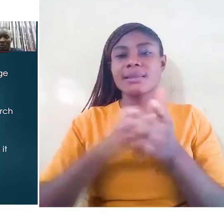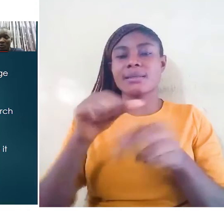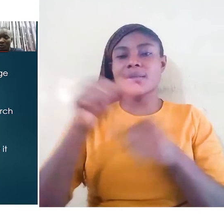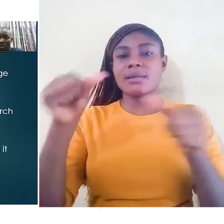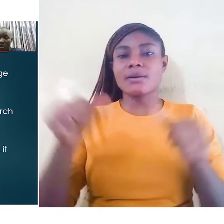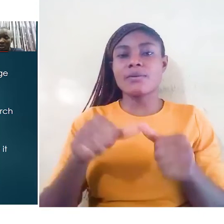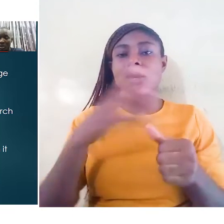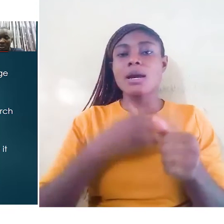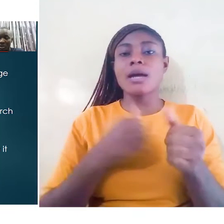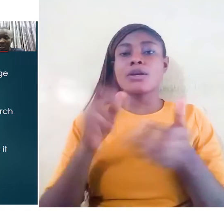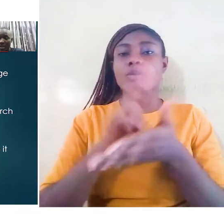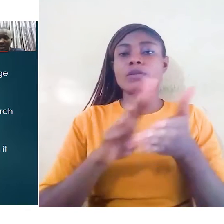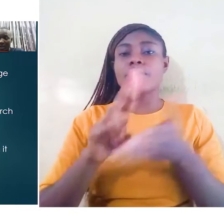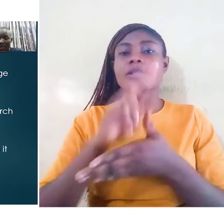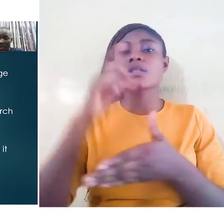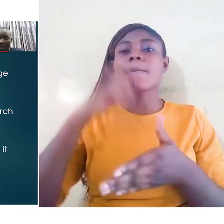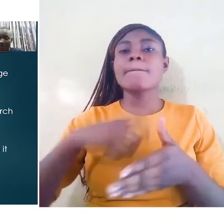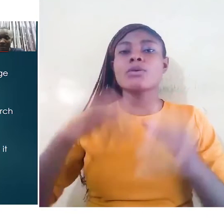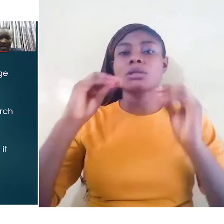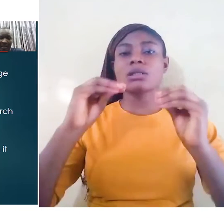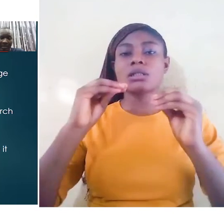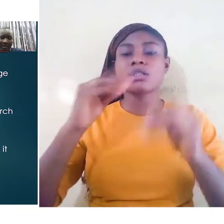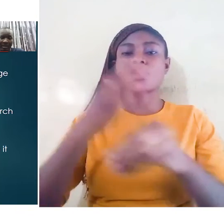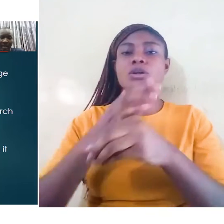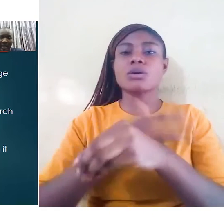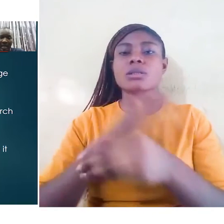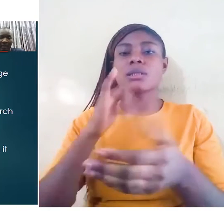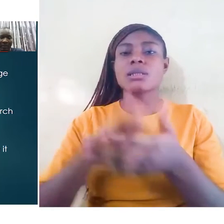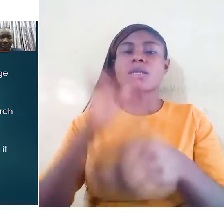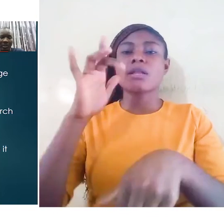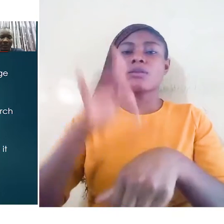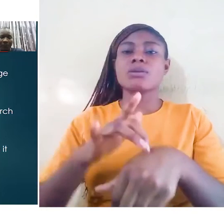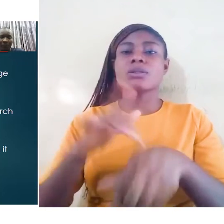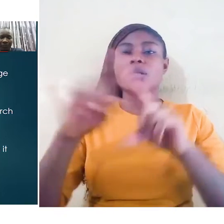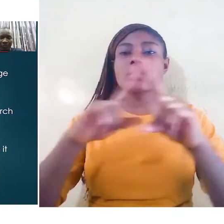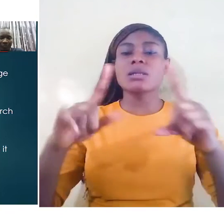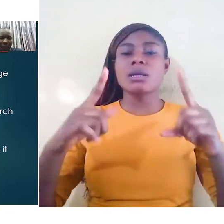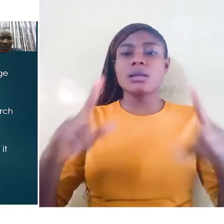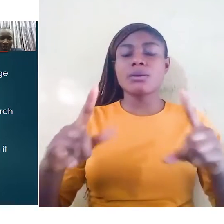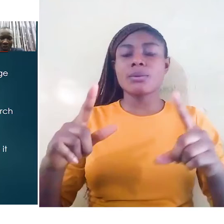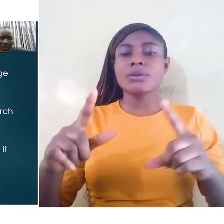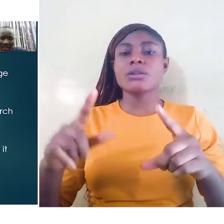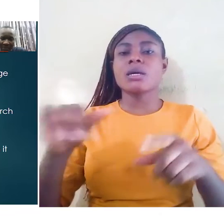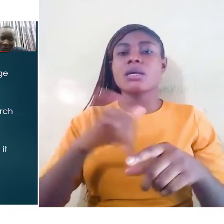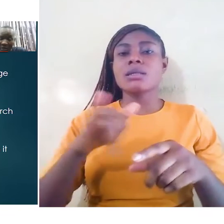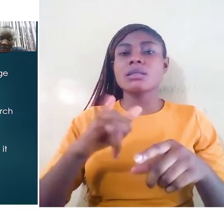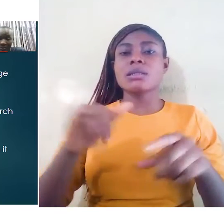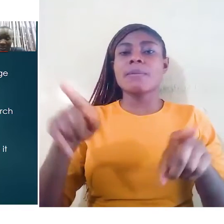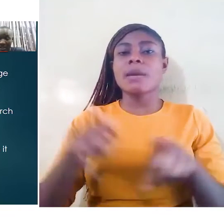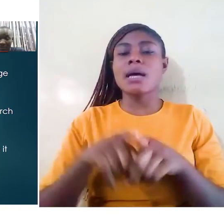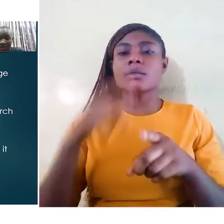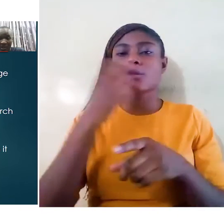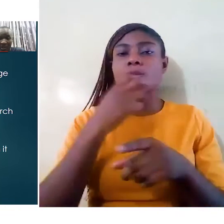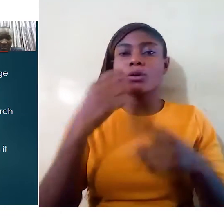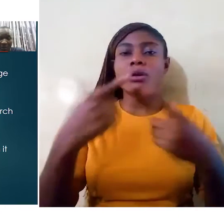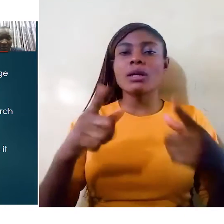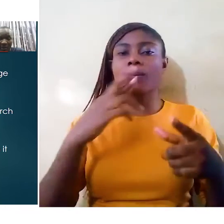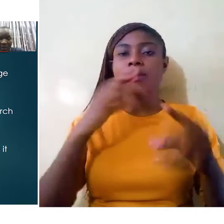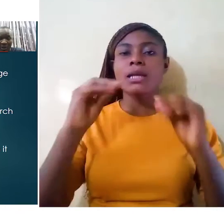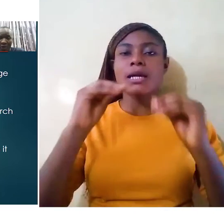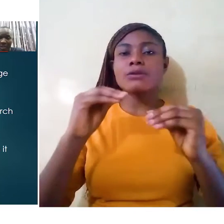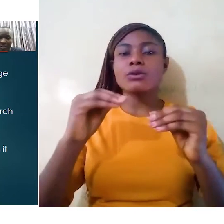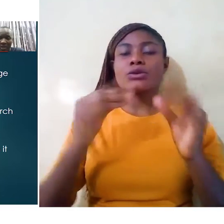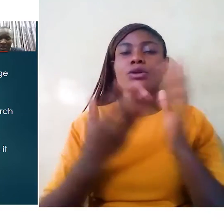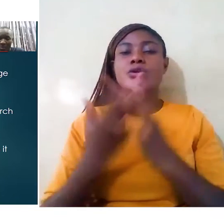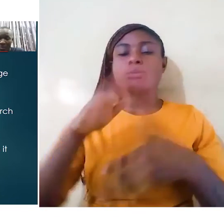should also teach courses that touches sign language, just like spoken languages are being taught, while